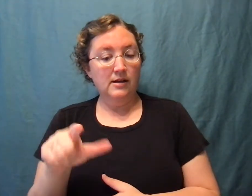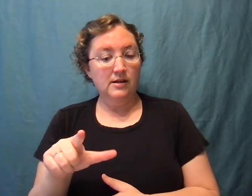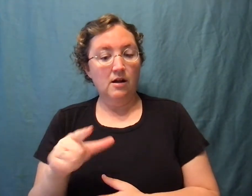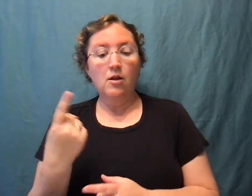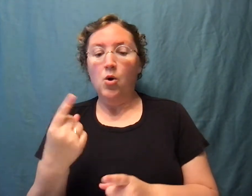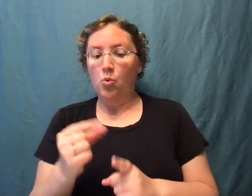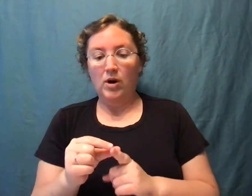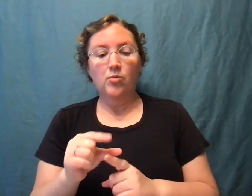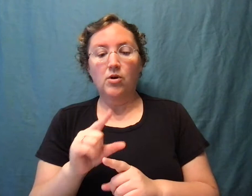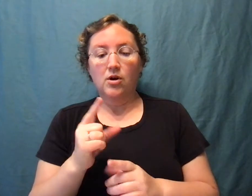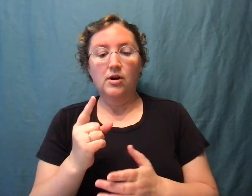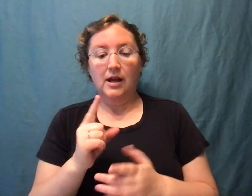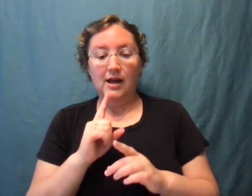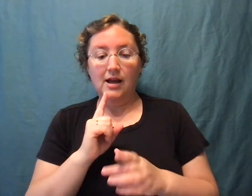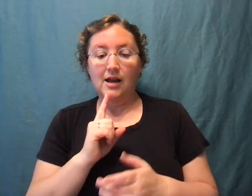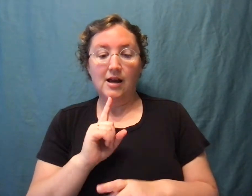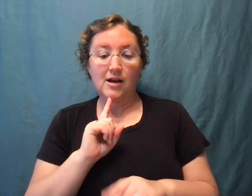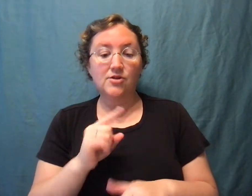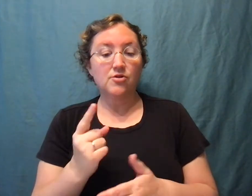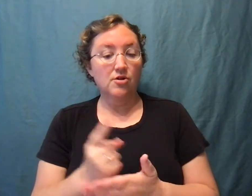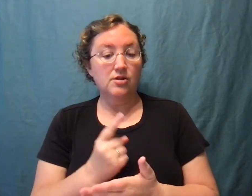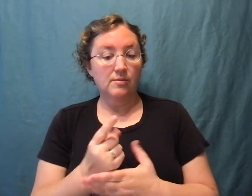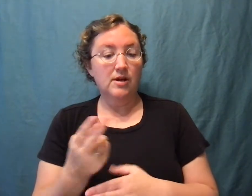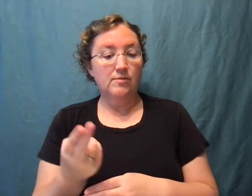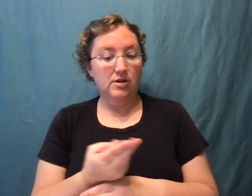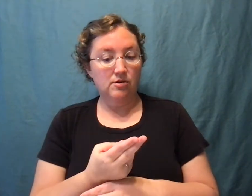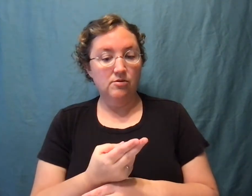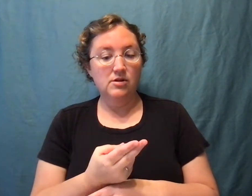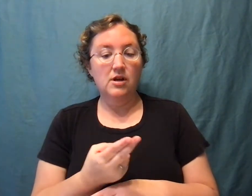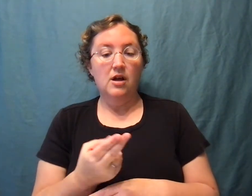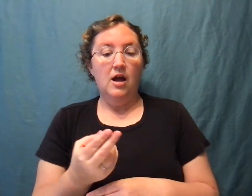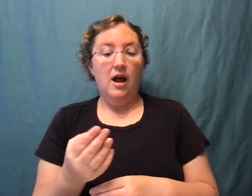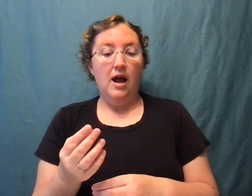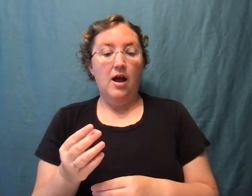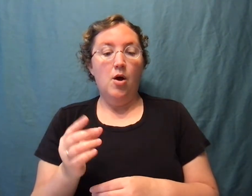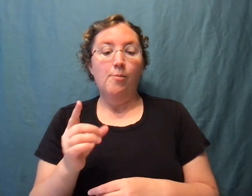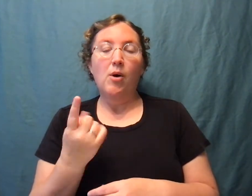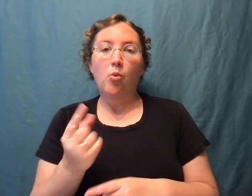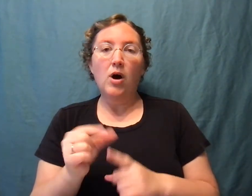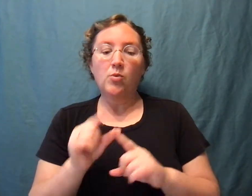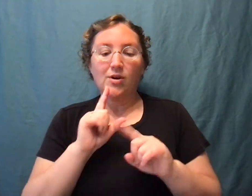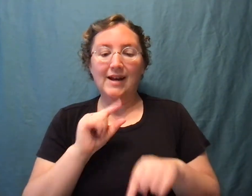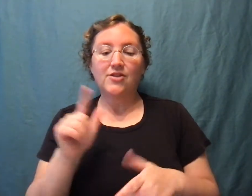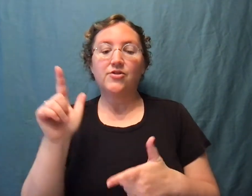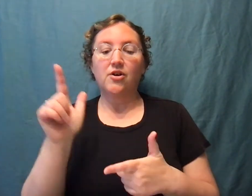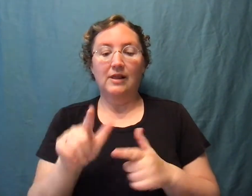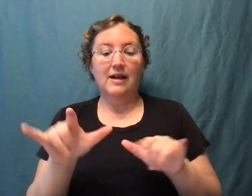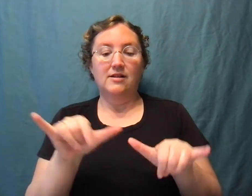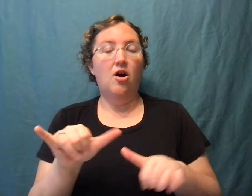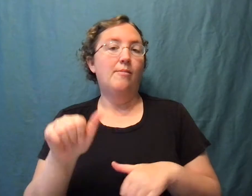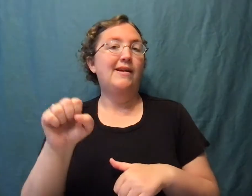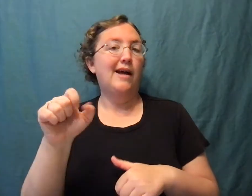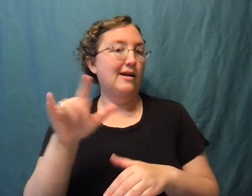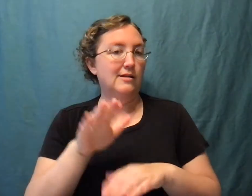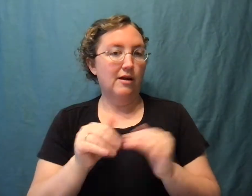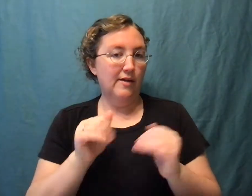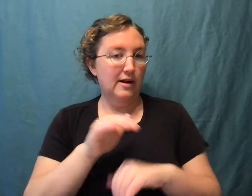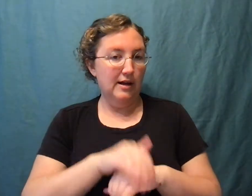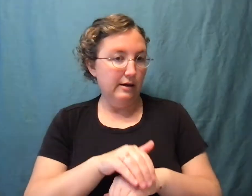ASL, one-word answers are sometimes used, but one-word answers are less common in ASL than in English,